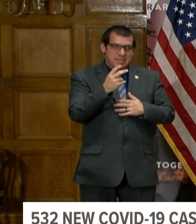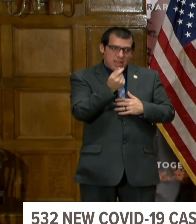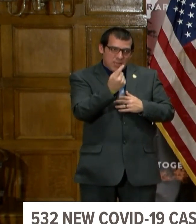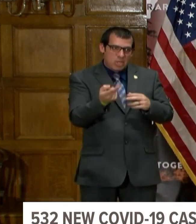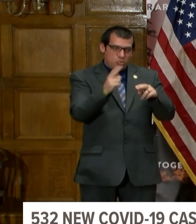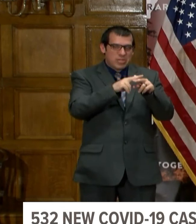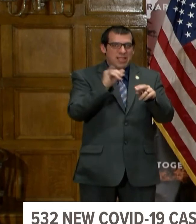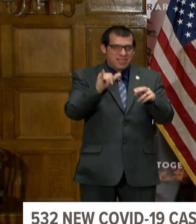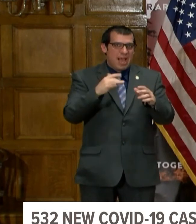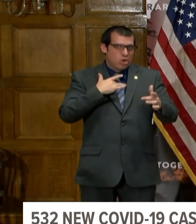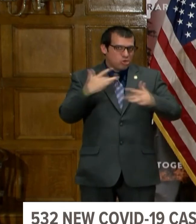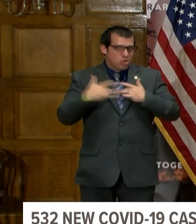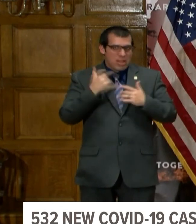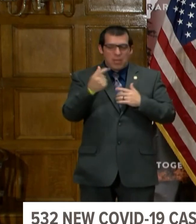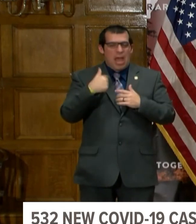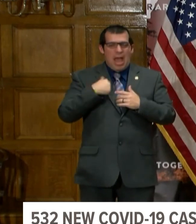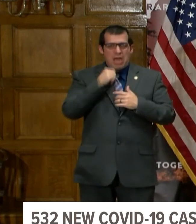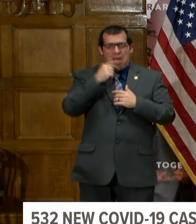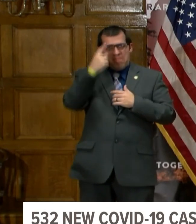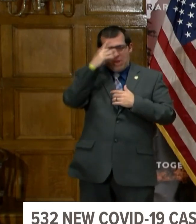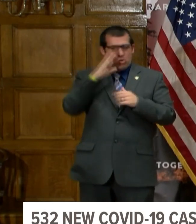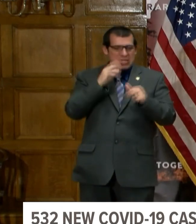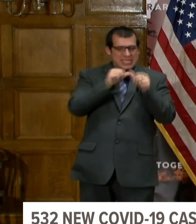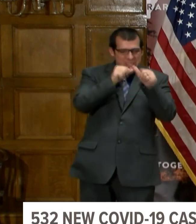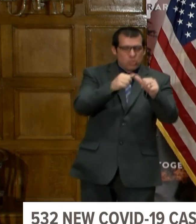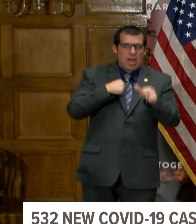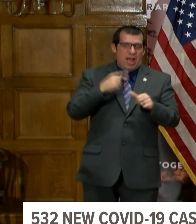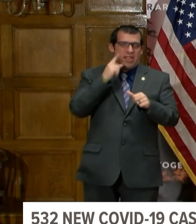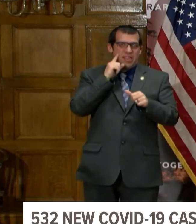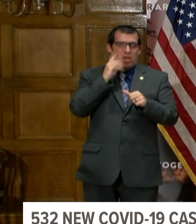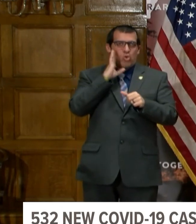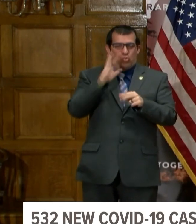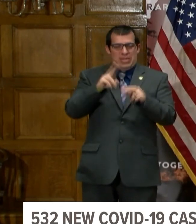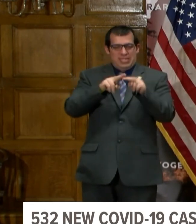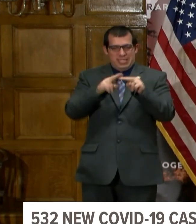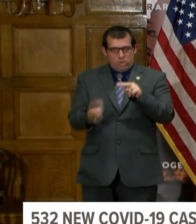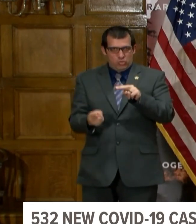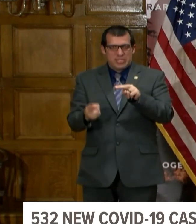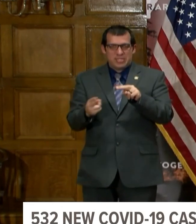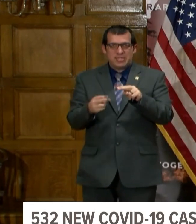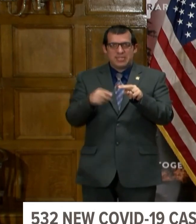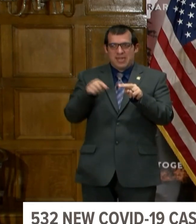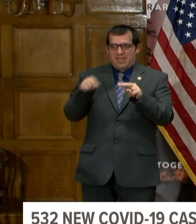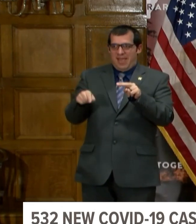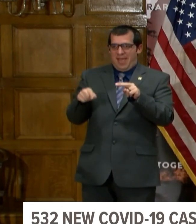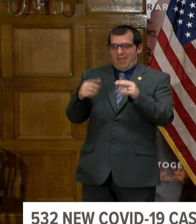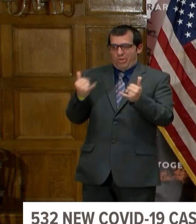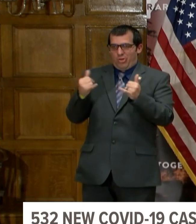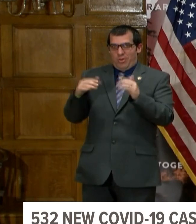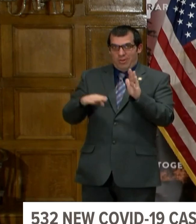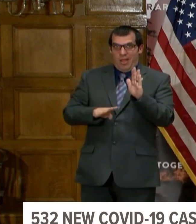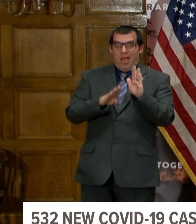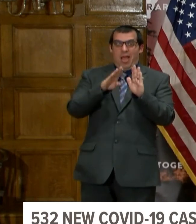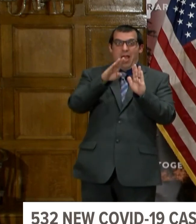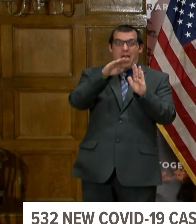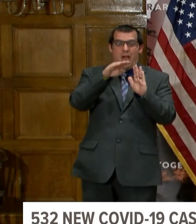this continues. And I don't think it will continue. I think we'll see a decrease as this number, as this wave, if you will,